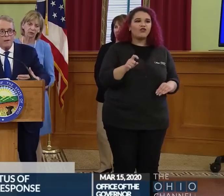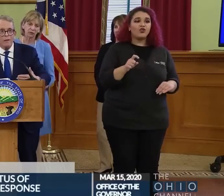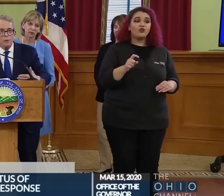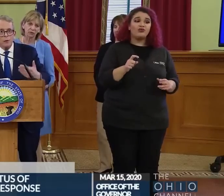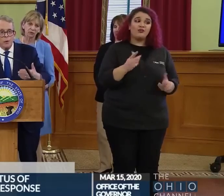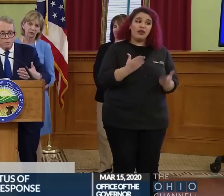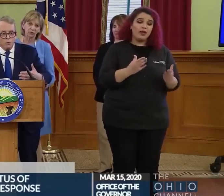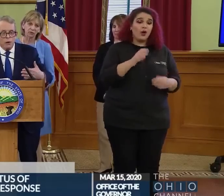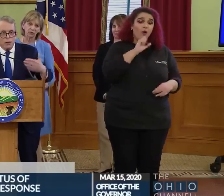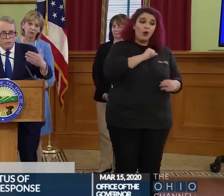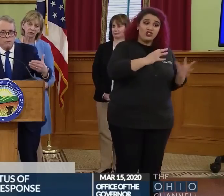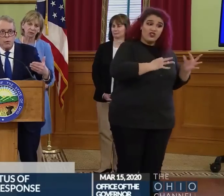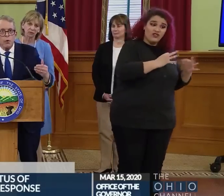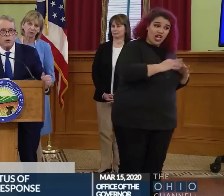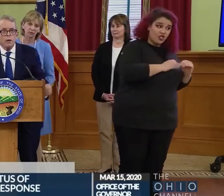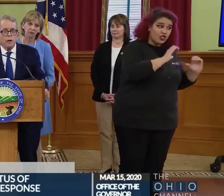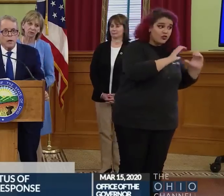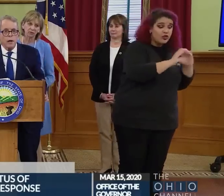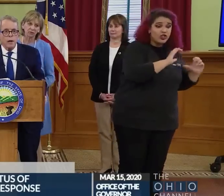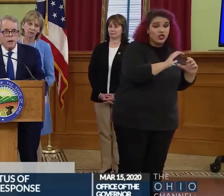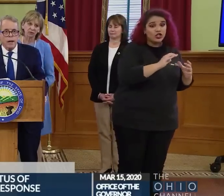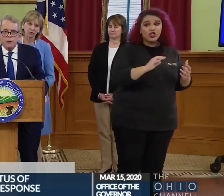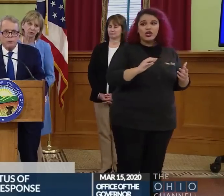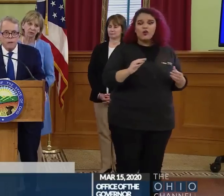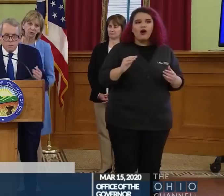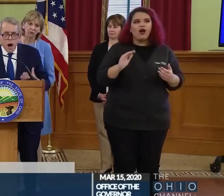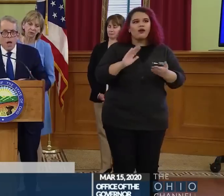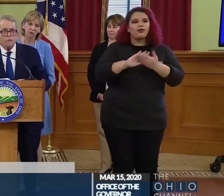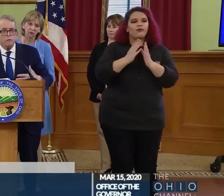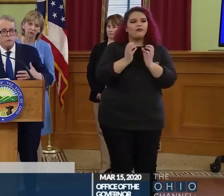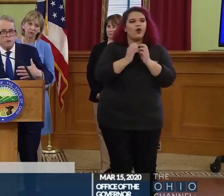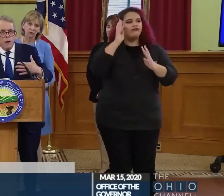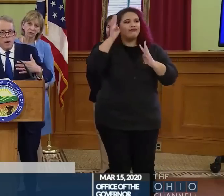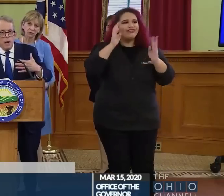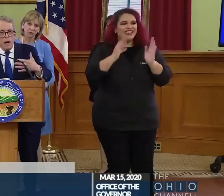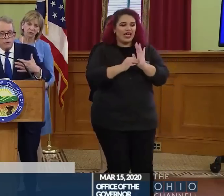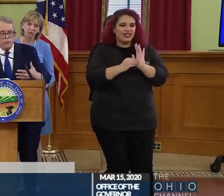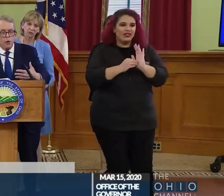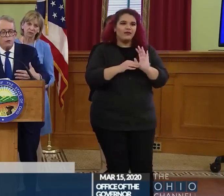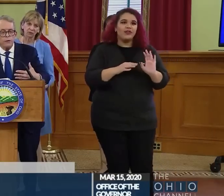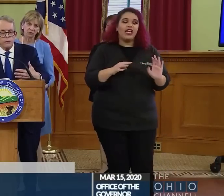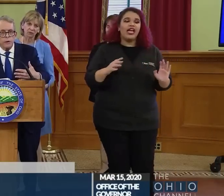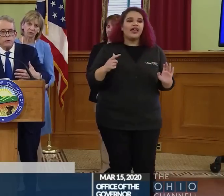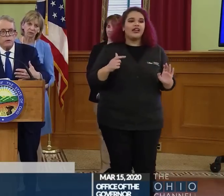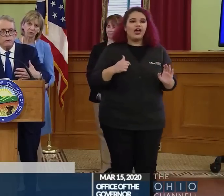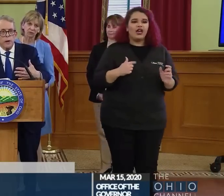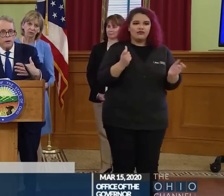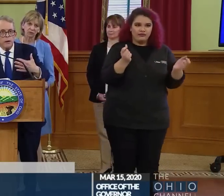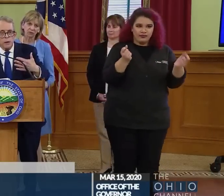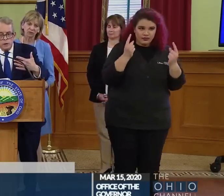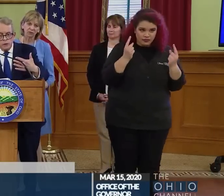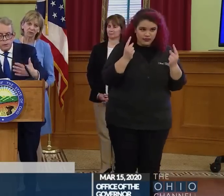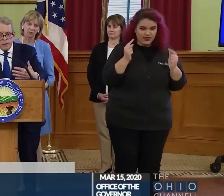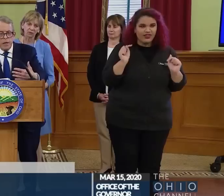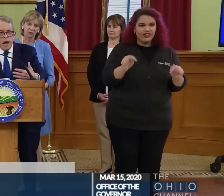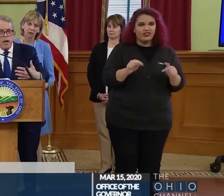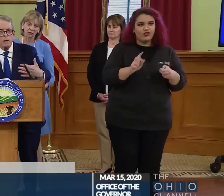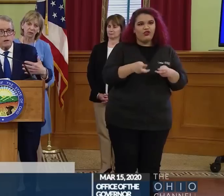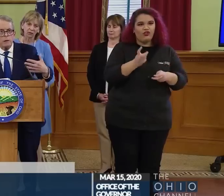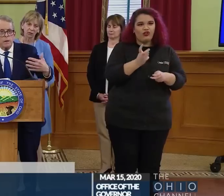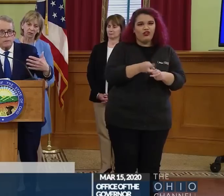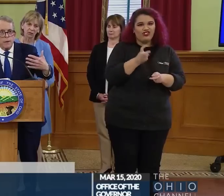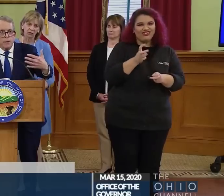and go back to the way we communicated before. And I don't minimize how difficult this is, about, you know, somebody's